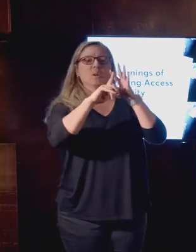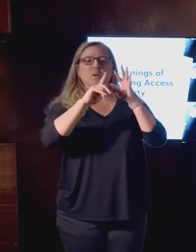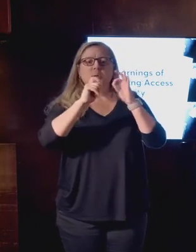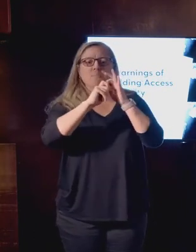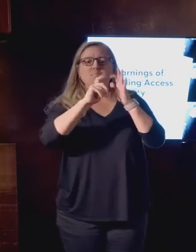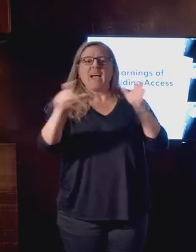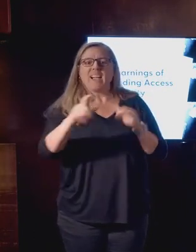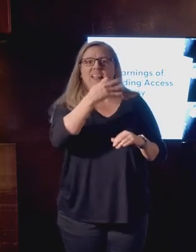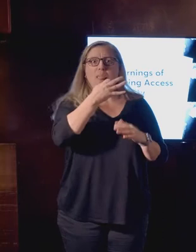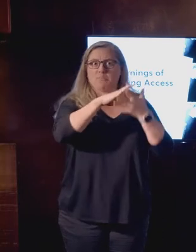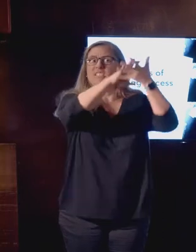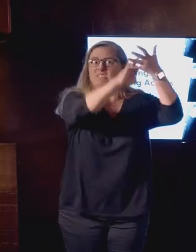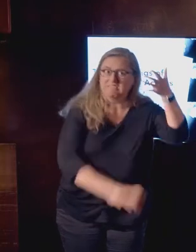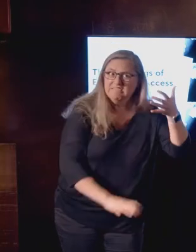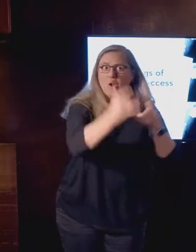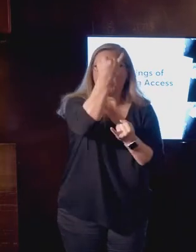longer.